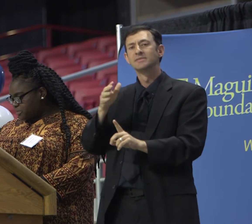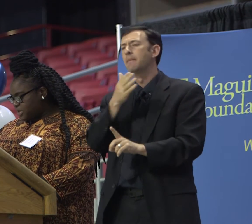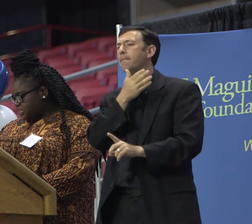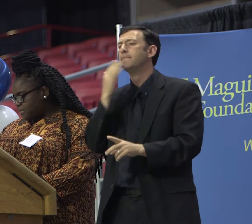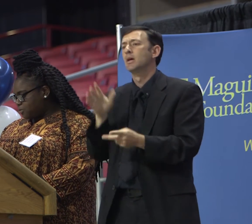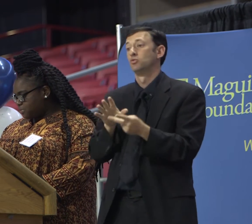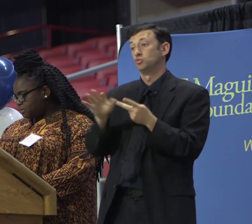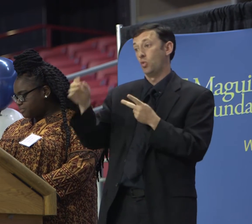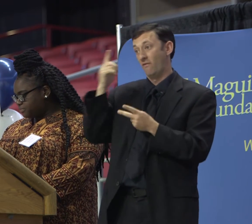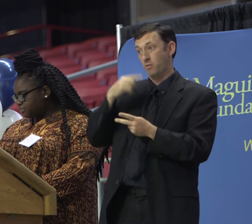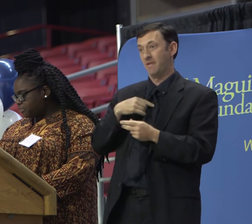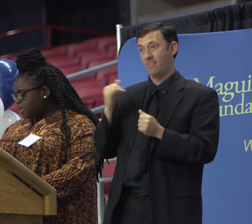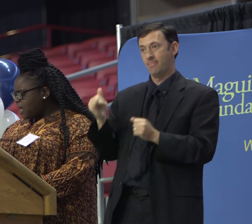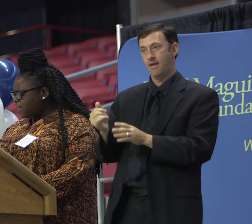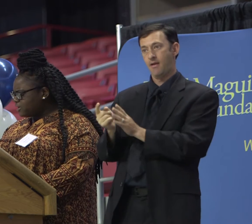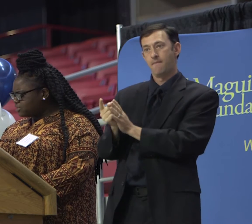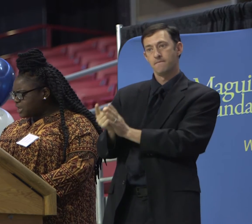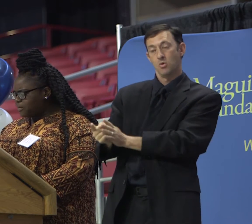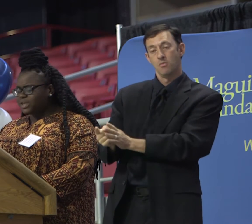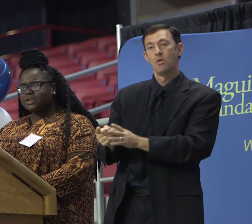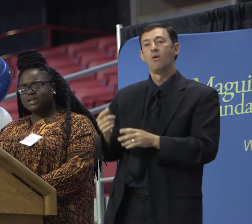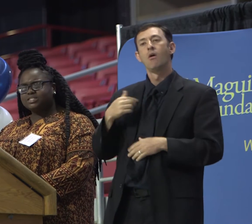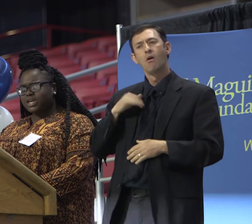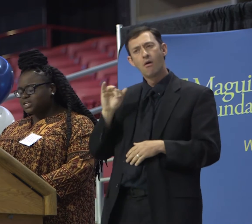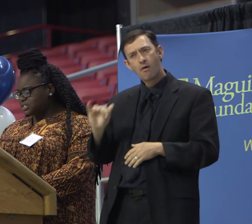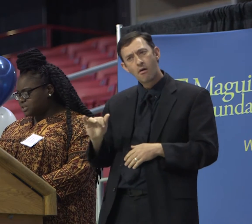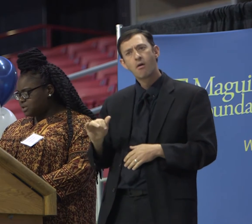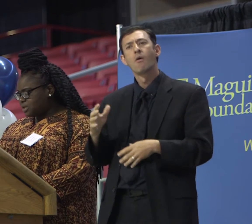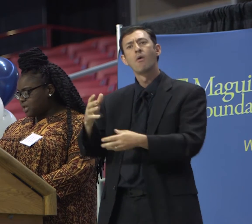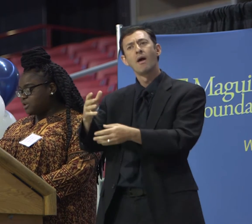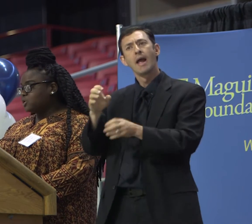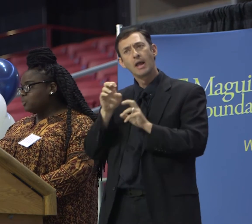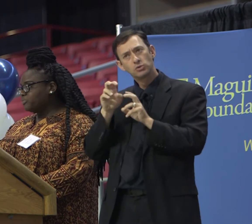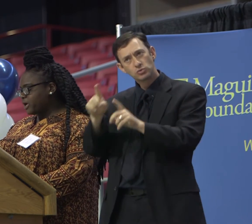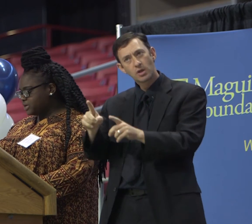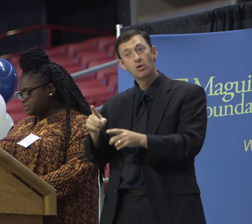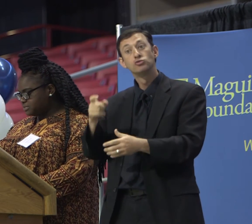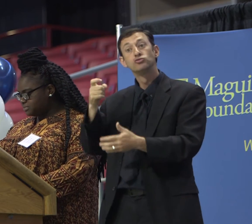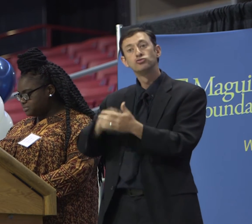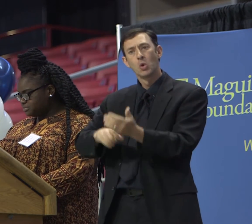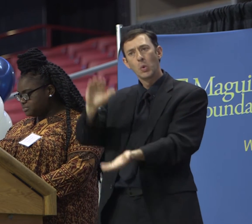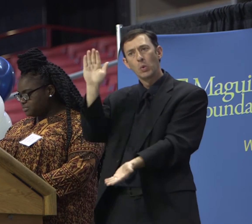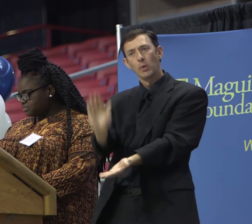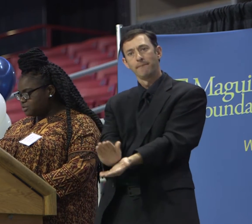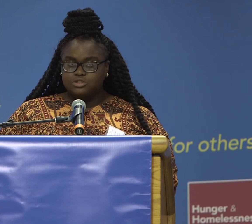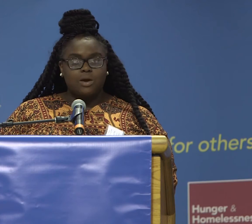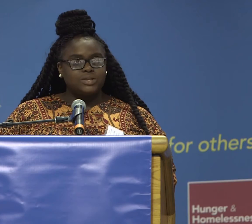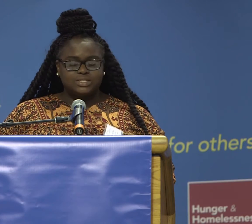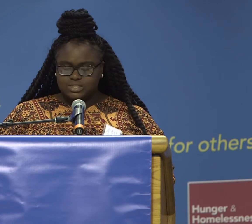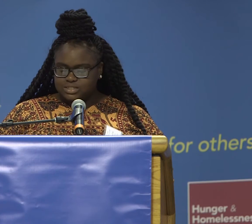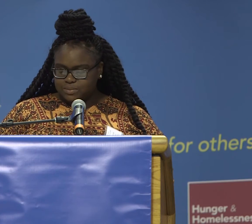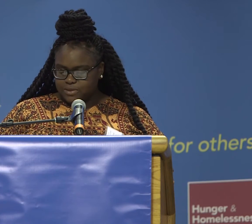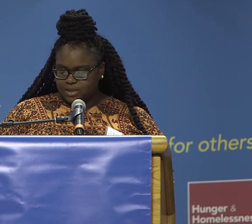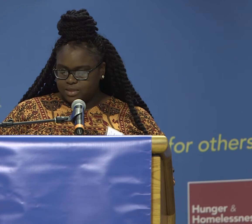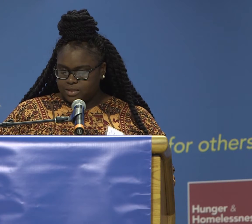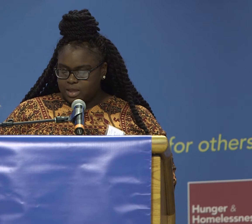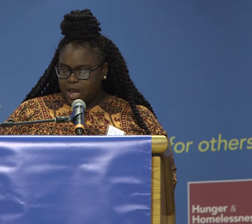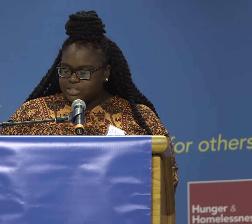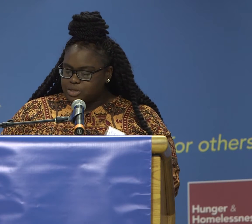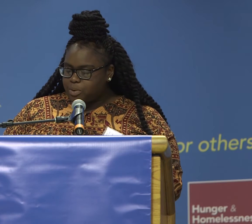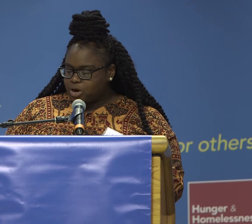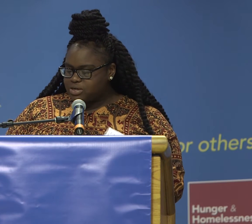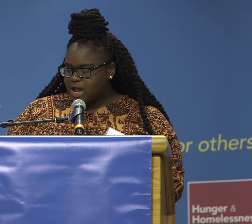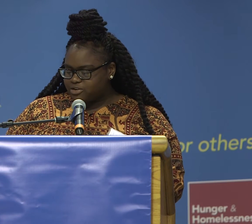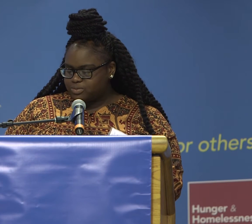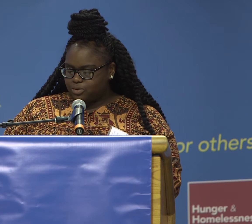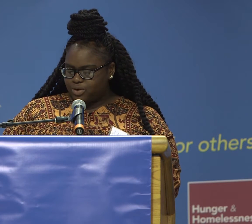choice for me at that moment. I learned that I would get an education at a lower price. So I went to CCP, I